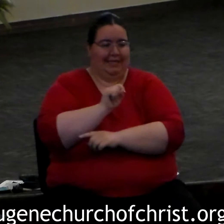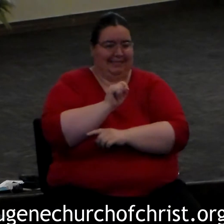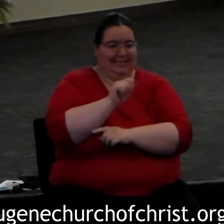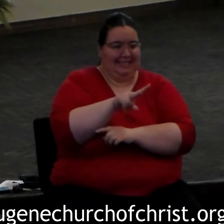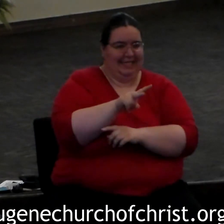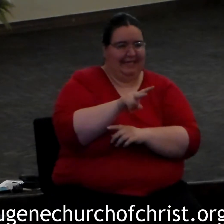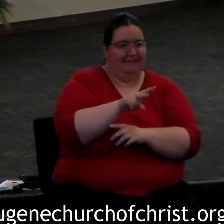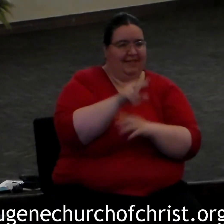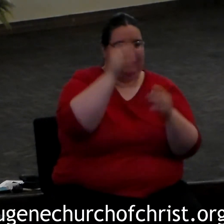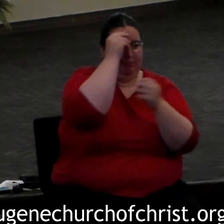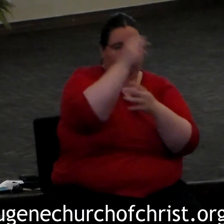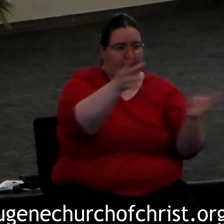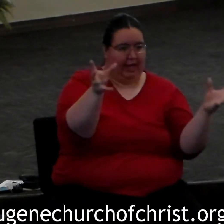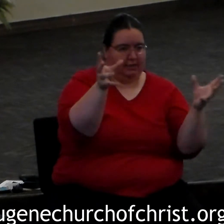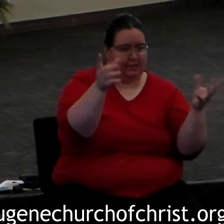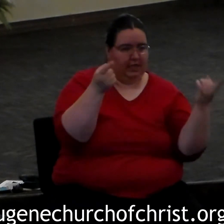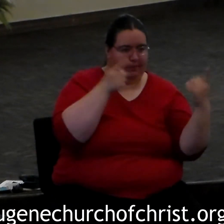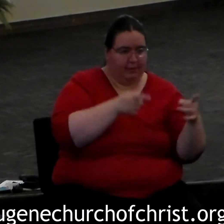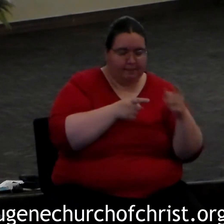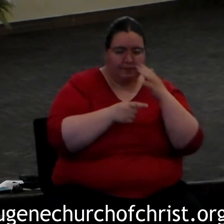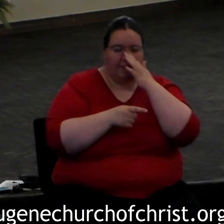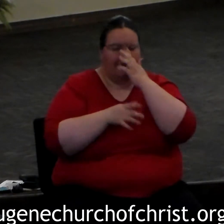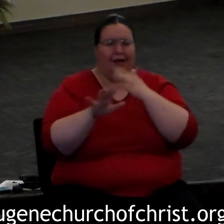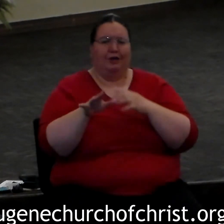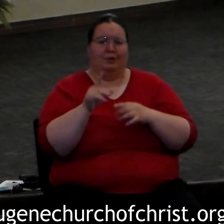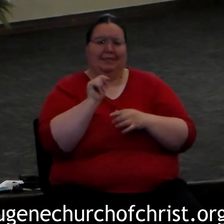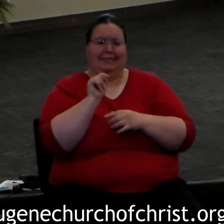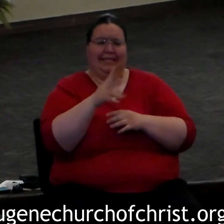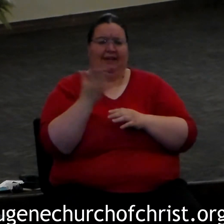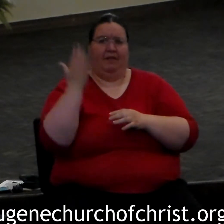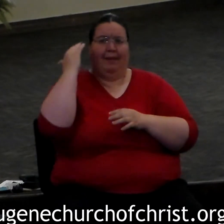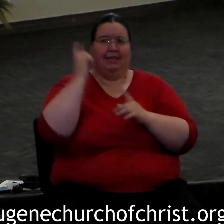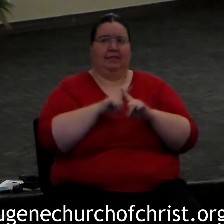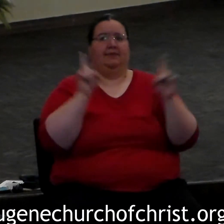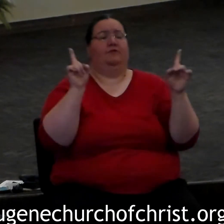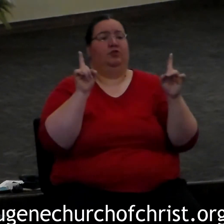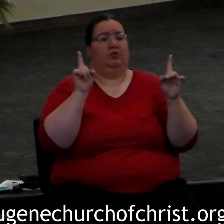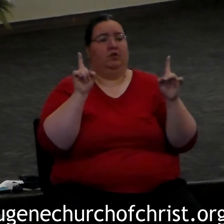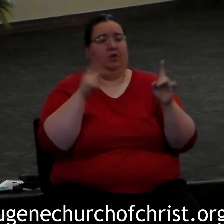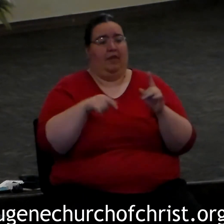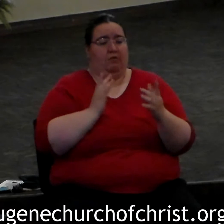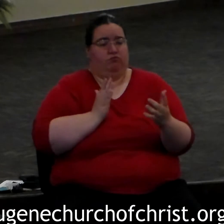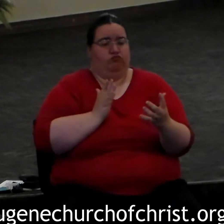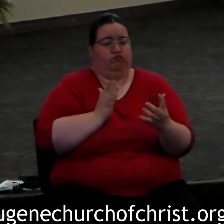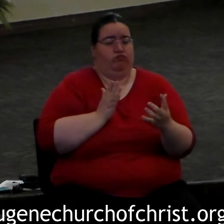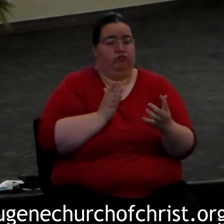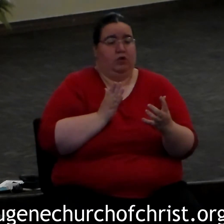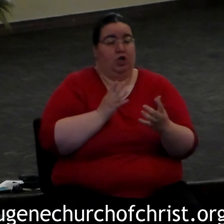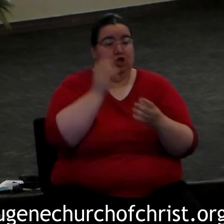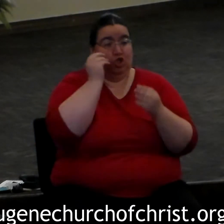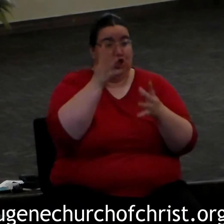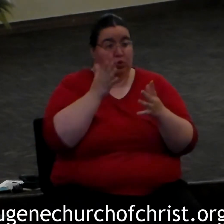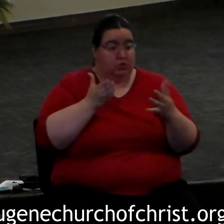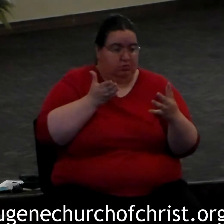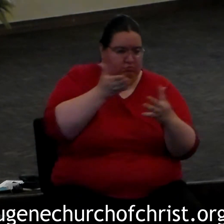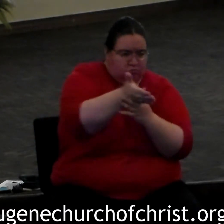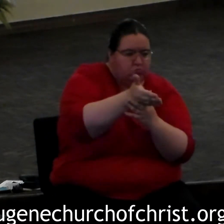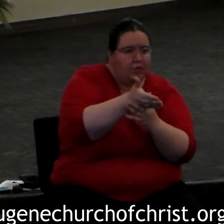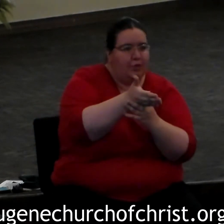channels of things going on all the time. And when they broke into some sort of live TV for a news report, it was a big deal. When Armstrong lands